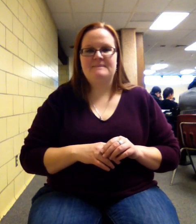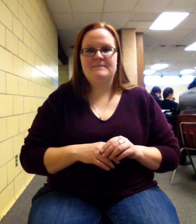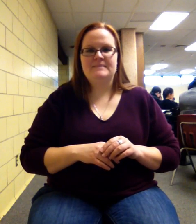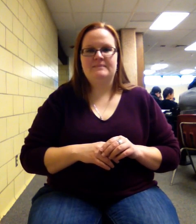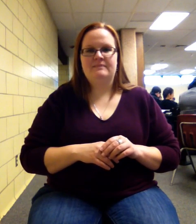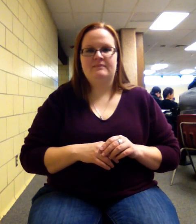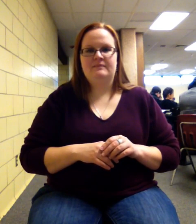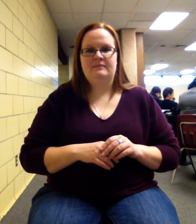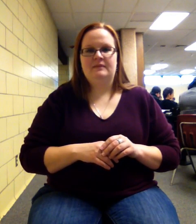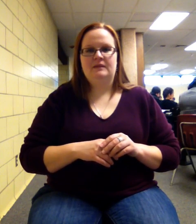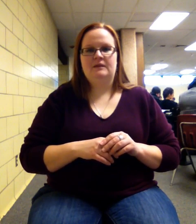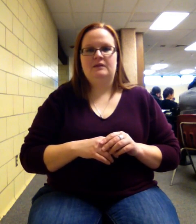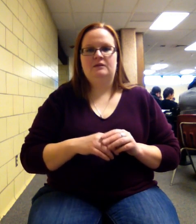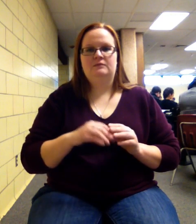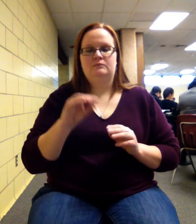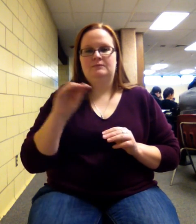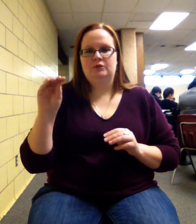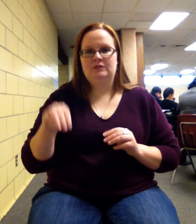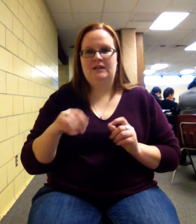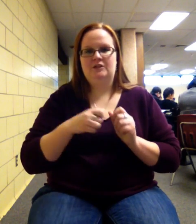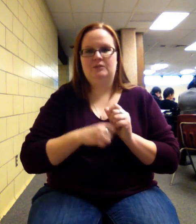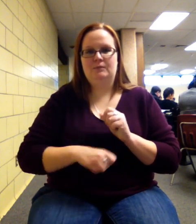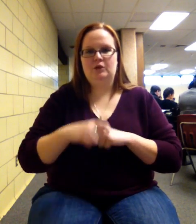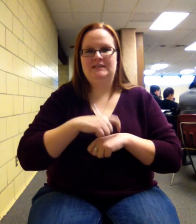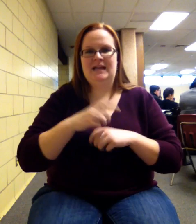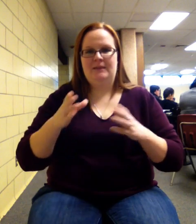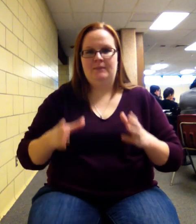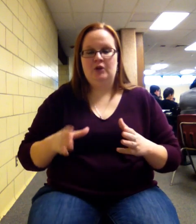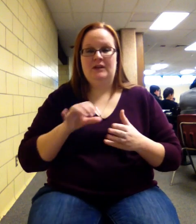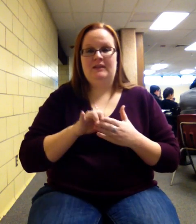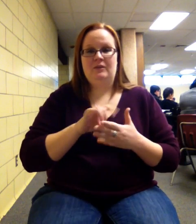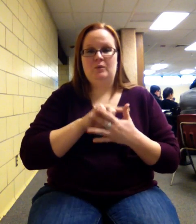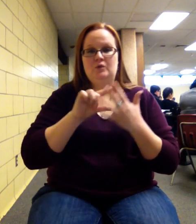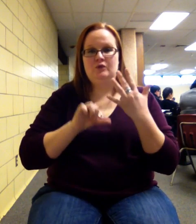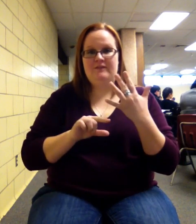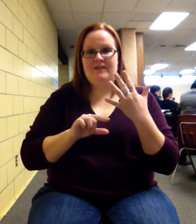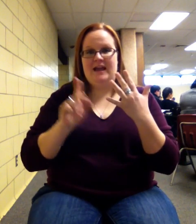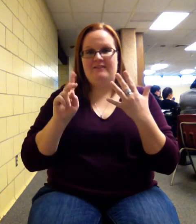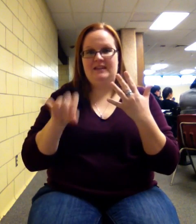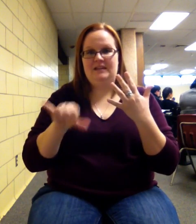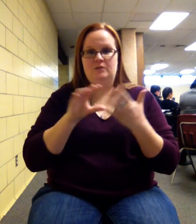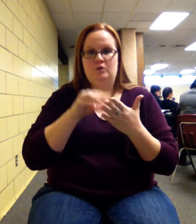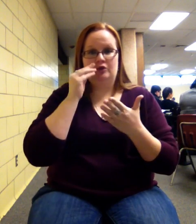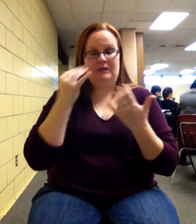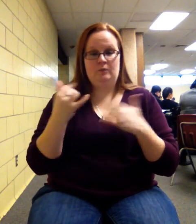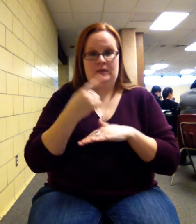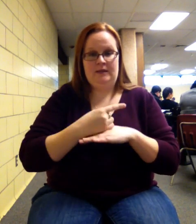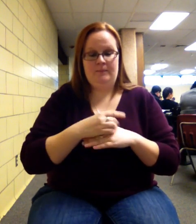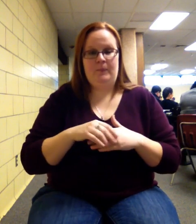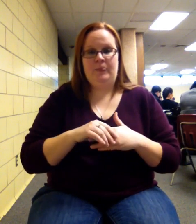The percentage per period. So those are going to be the 5 keys that we're going to learn today and how to use them. Again,